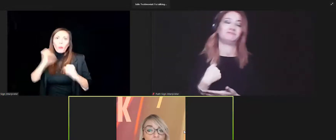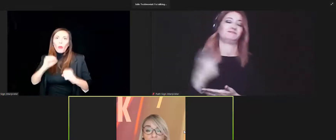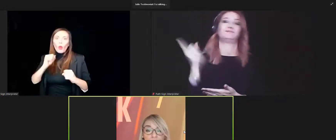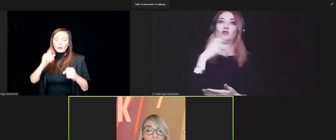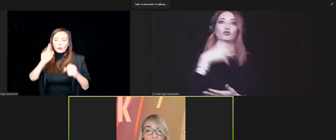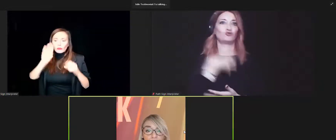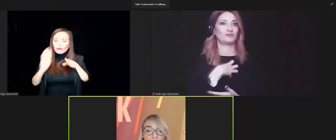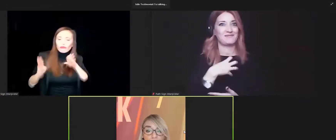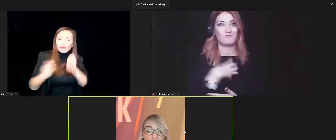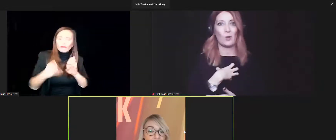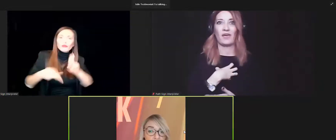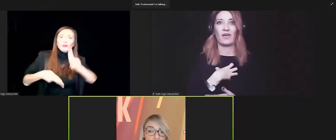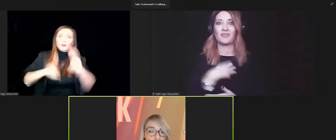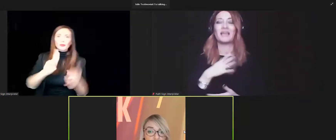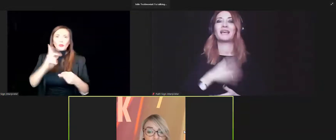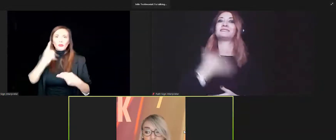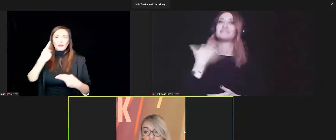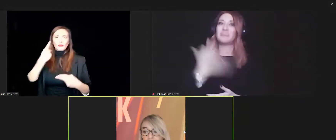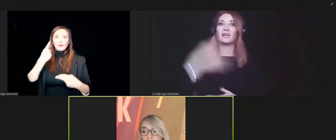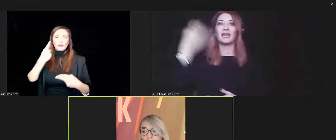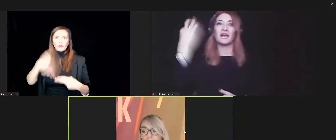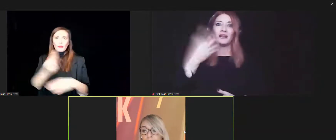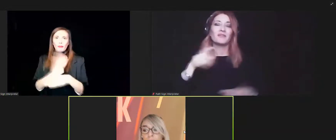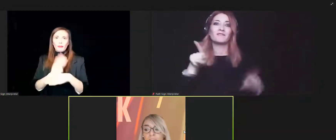Don't look for an excuse.